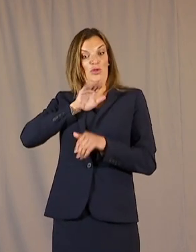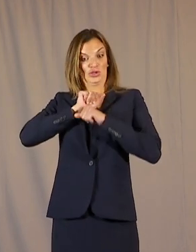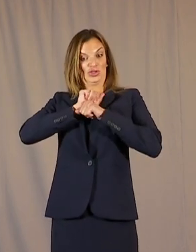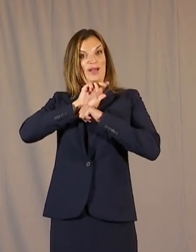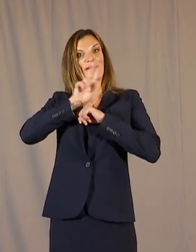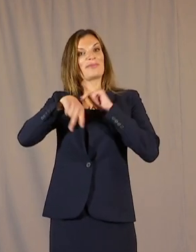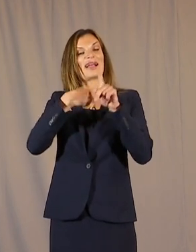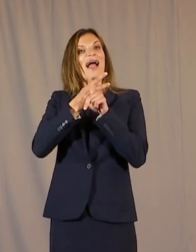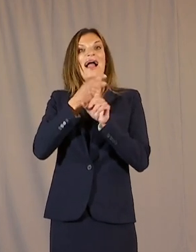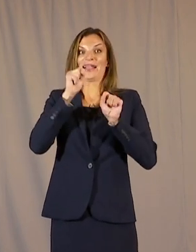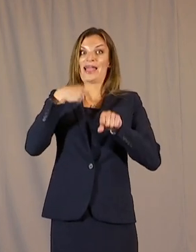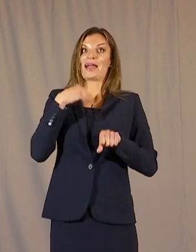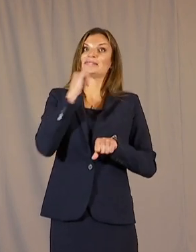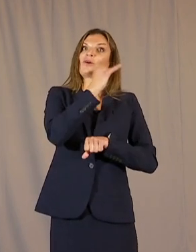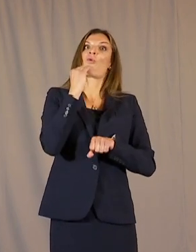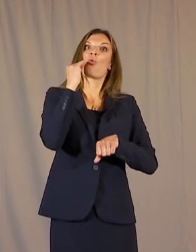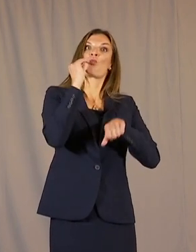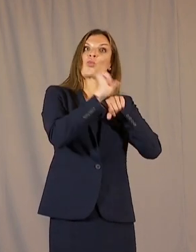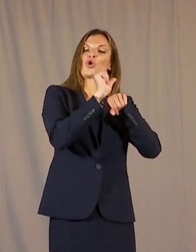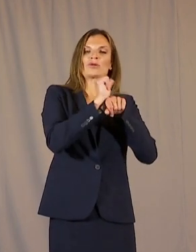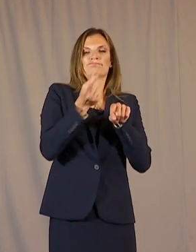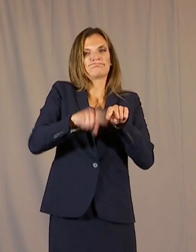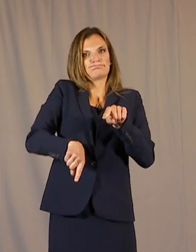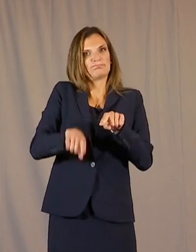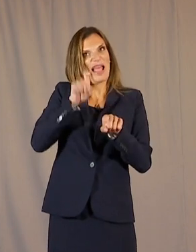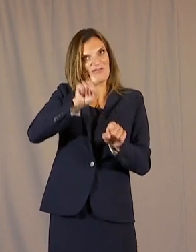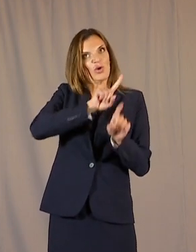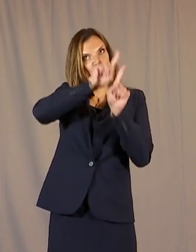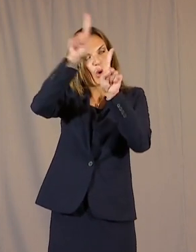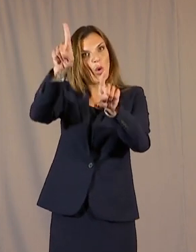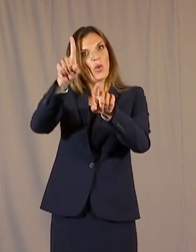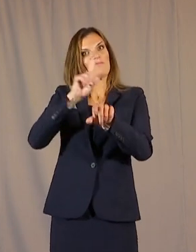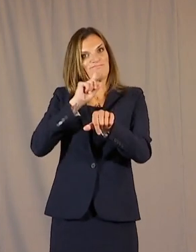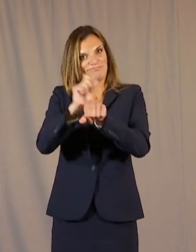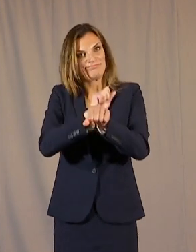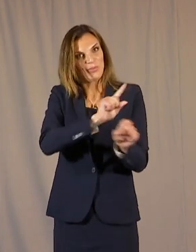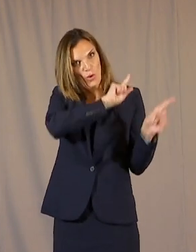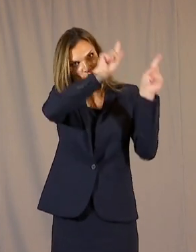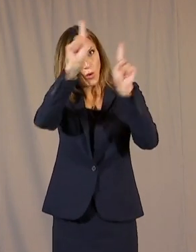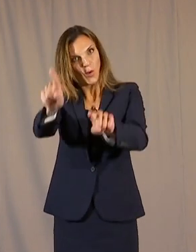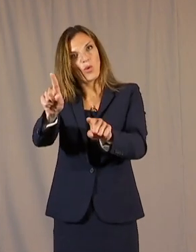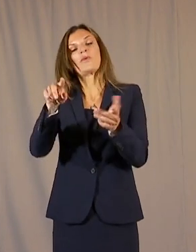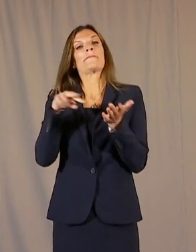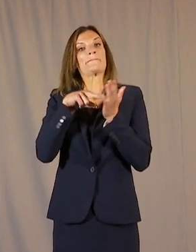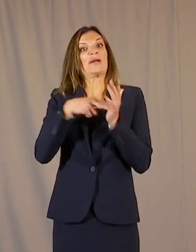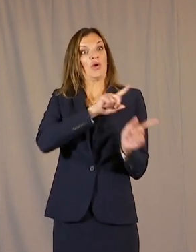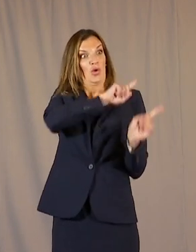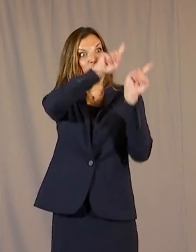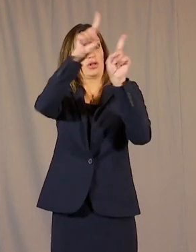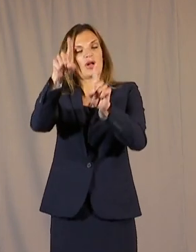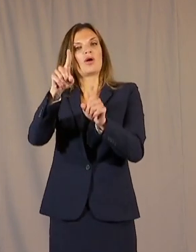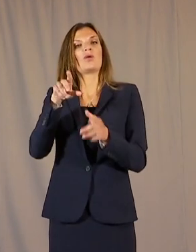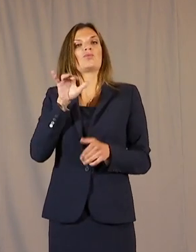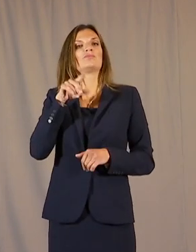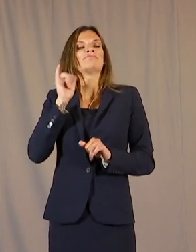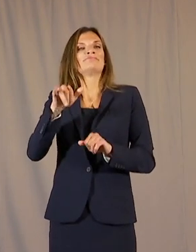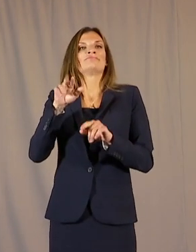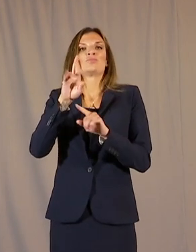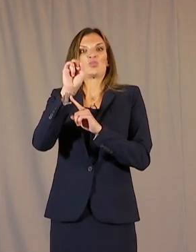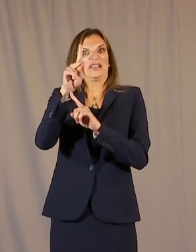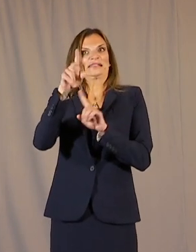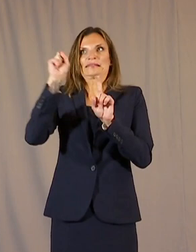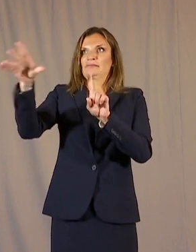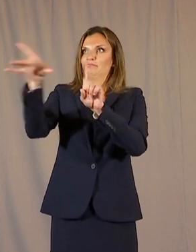do. You have to go to work. And as such, they had far greater exposure to